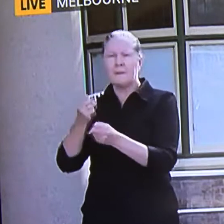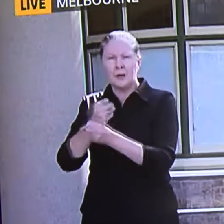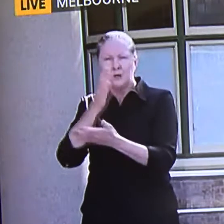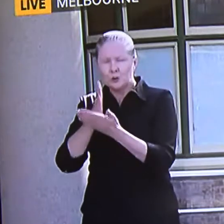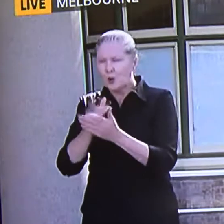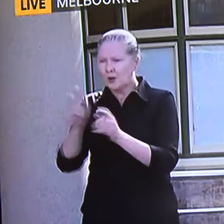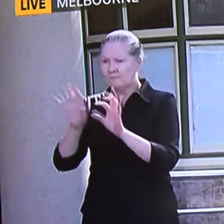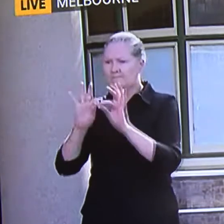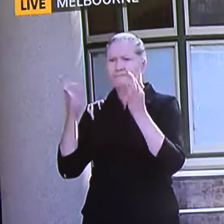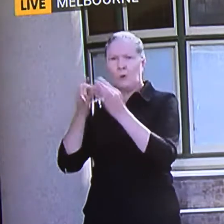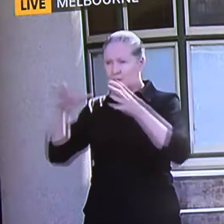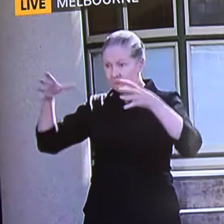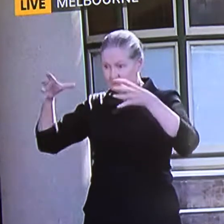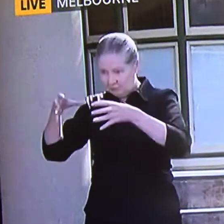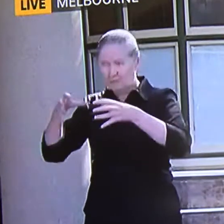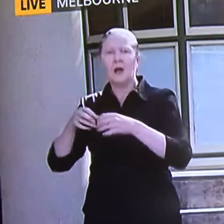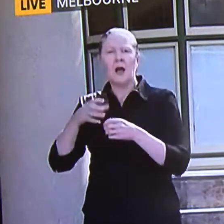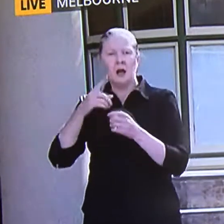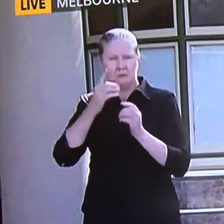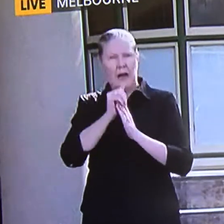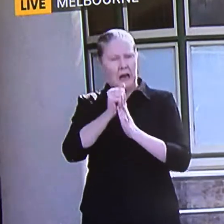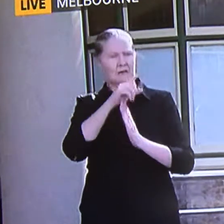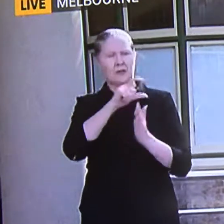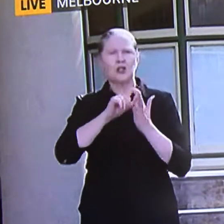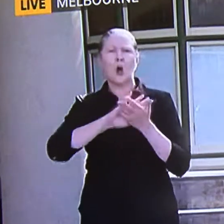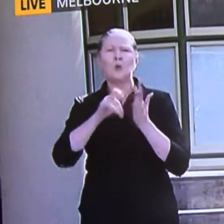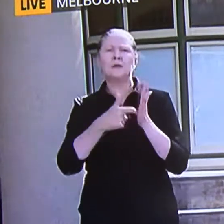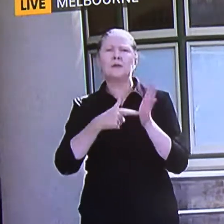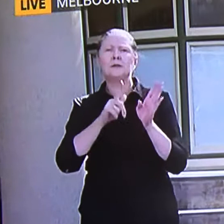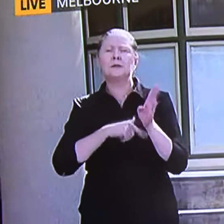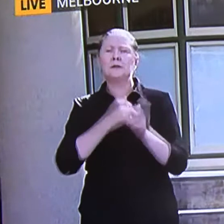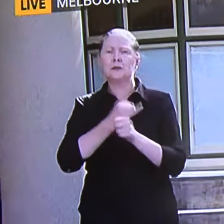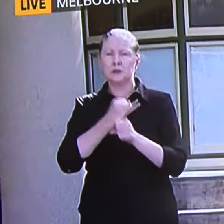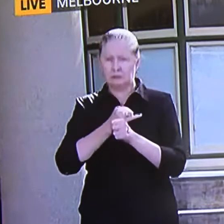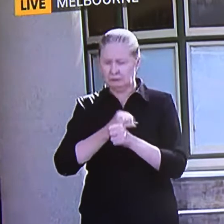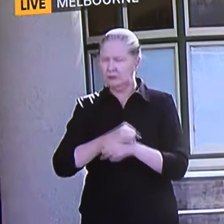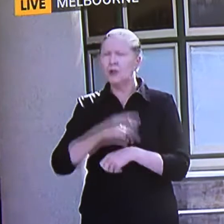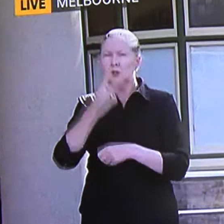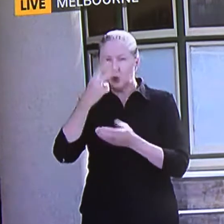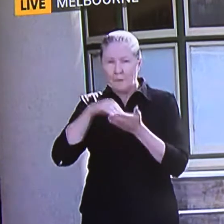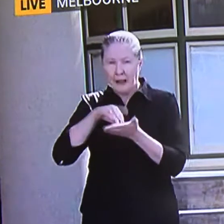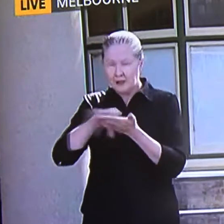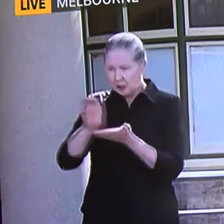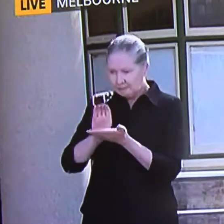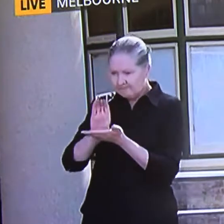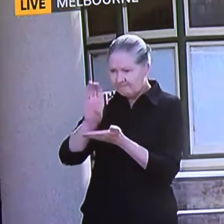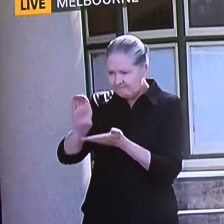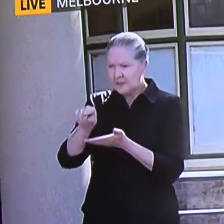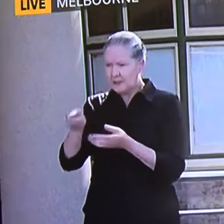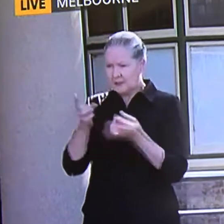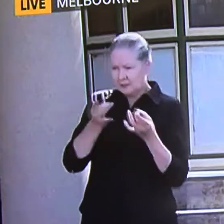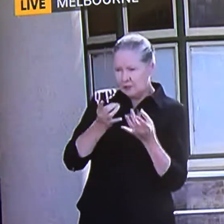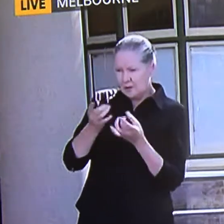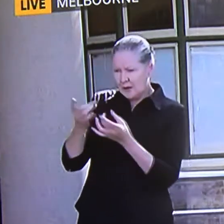Apprise network led by the Doherty Institute with $2 million to assist with preparing for